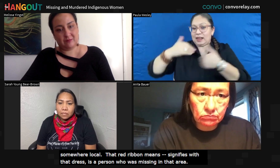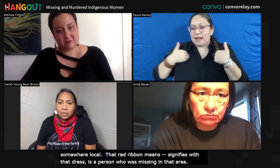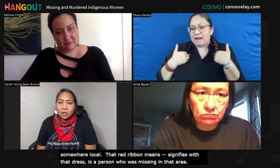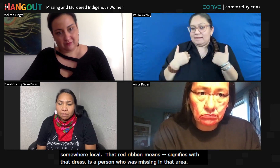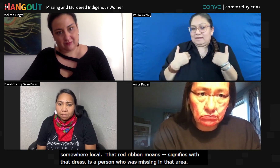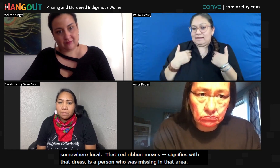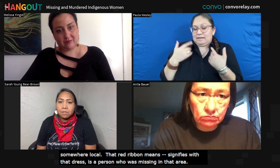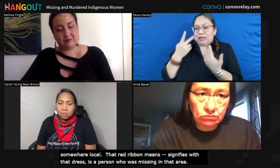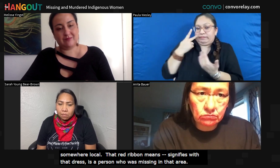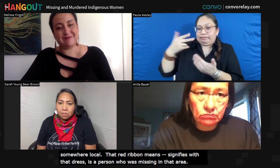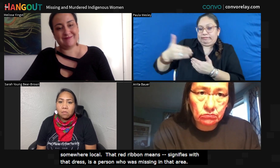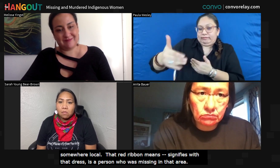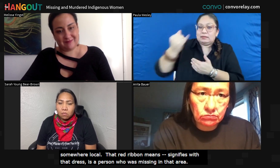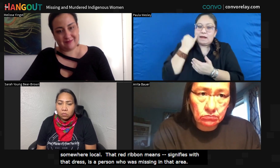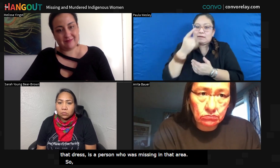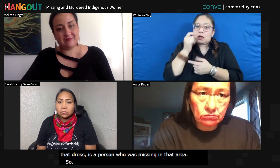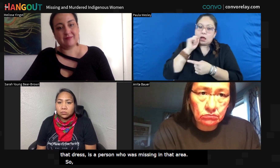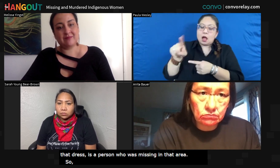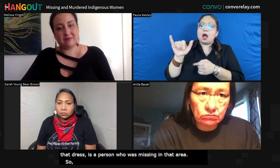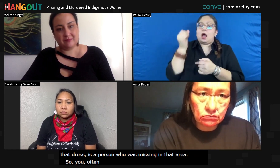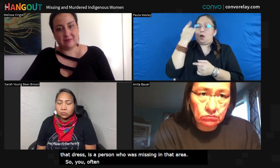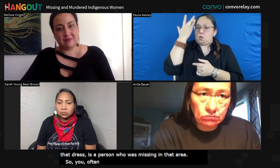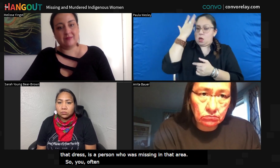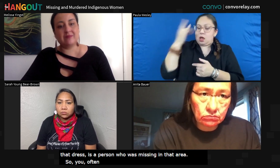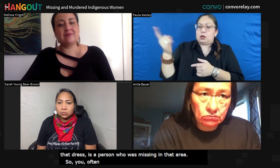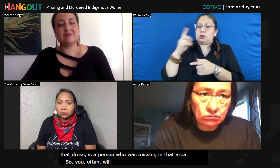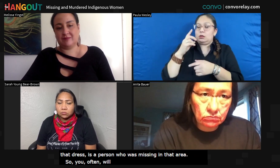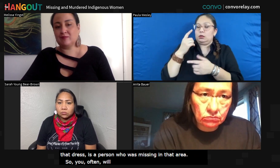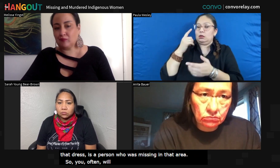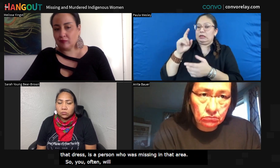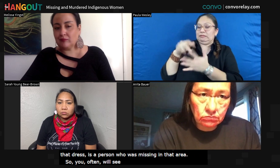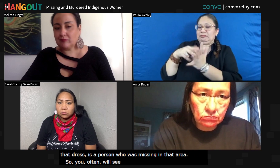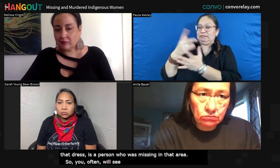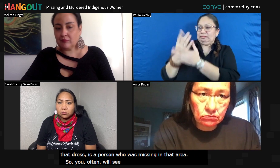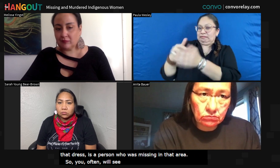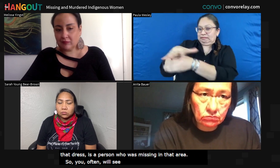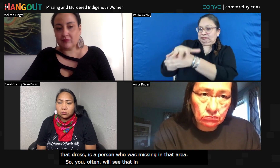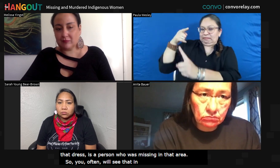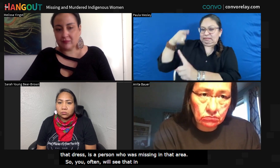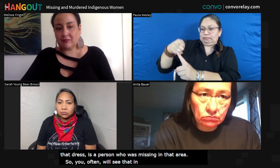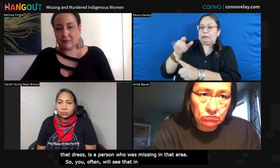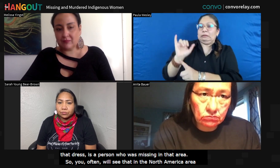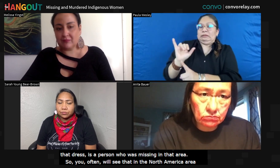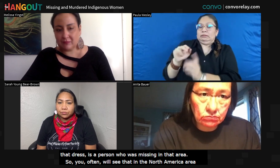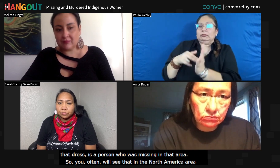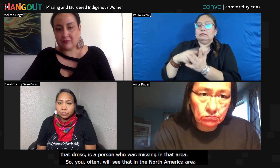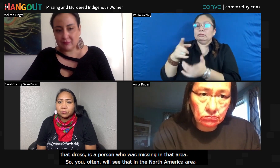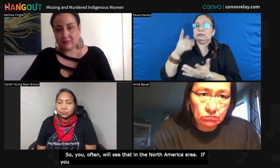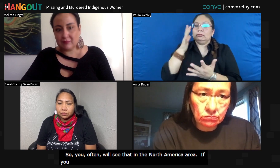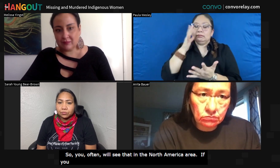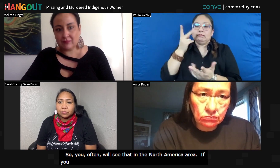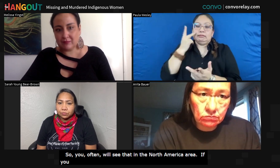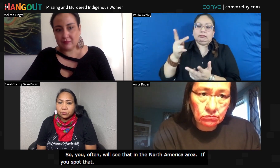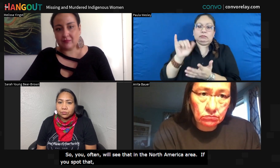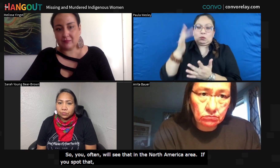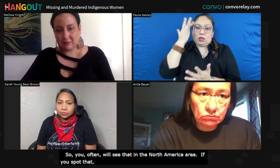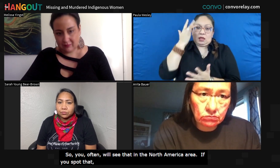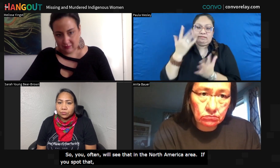that in the North America area. If you spot that, that's the purpose of that. That means that somewhere that a woman was